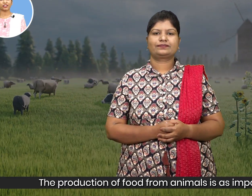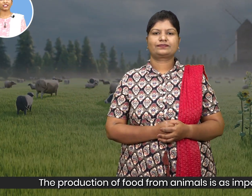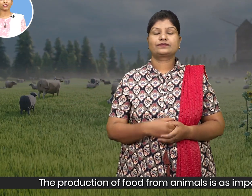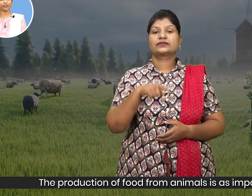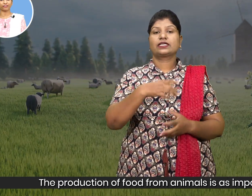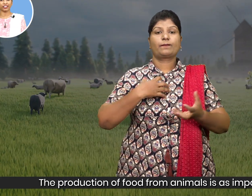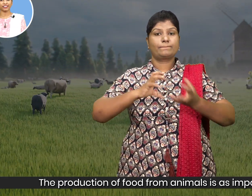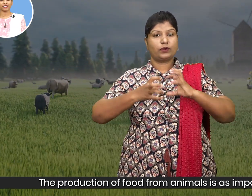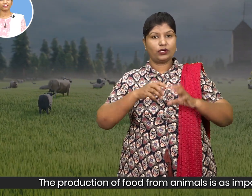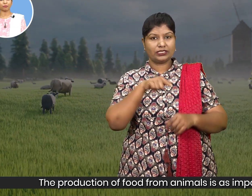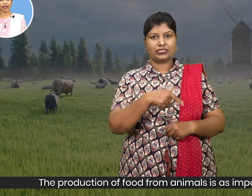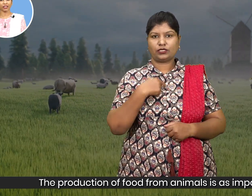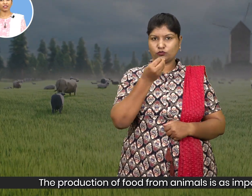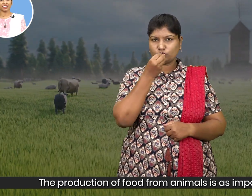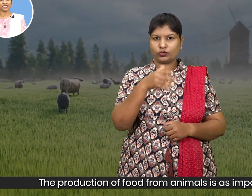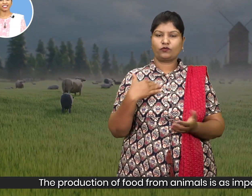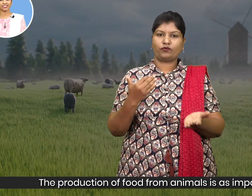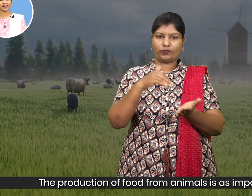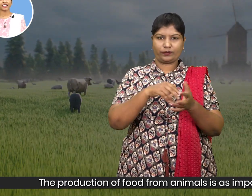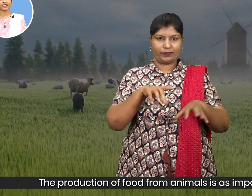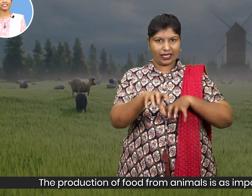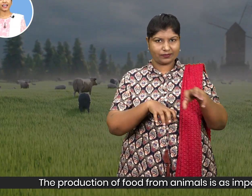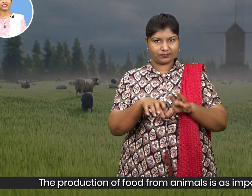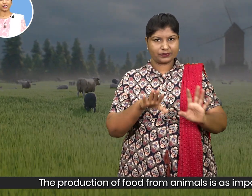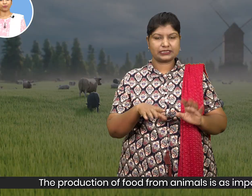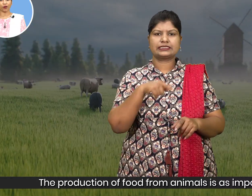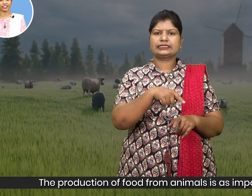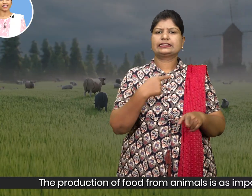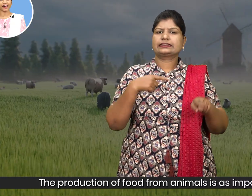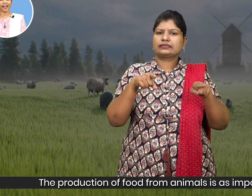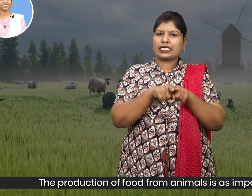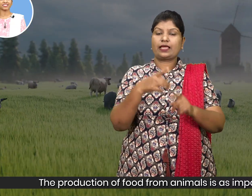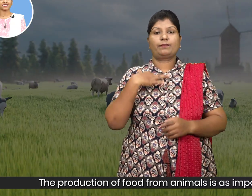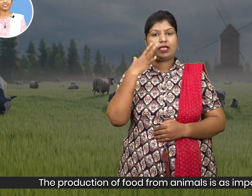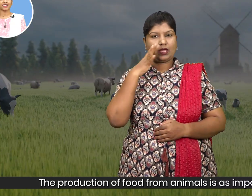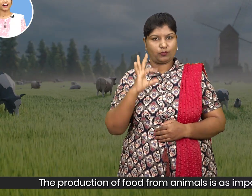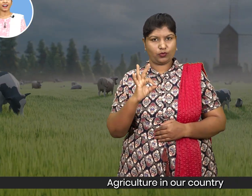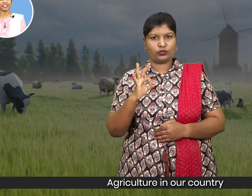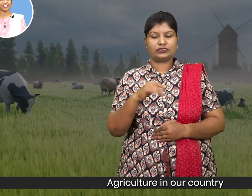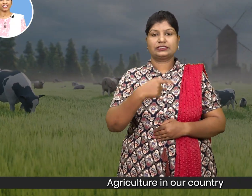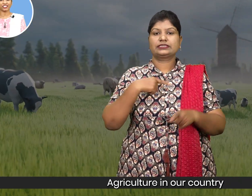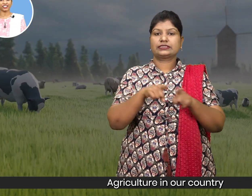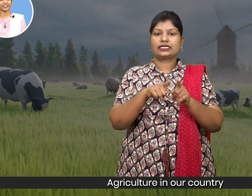The production of food from animals is as important as